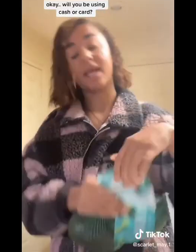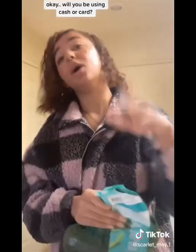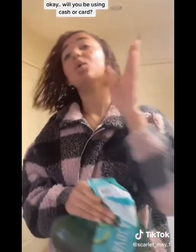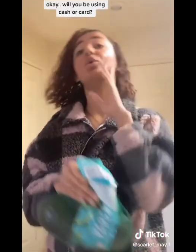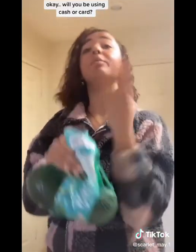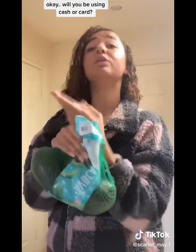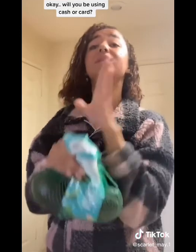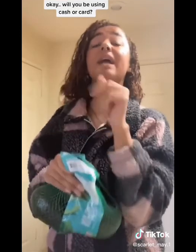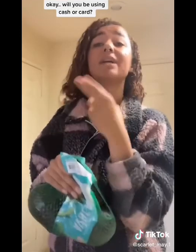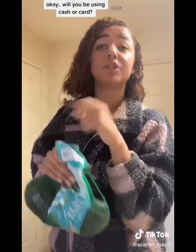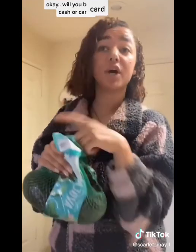Okay. Maybe you can catch a car.